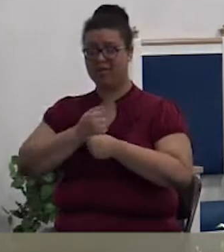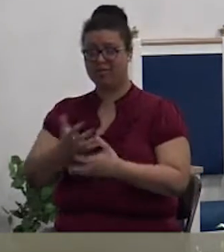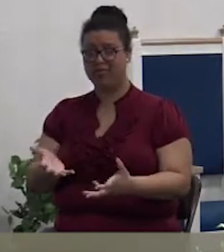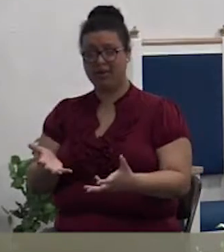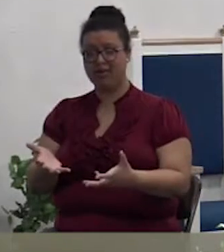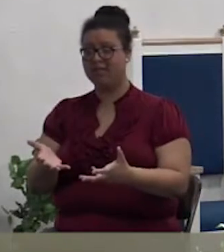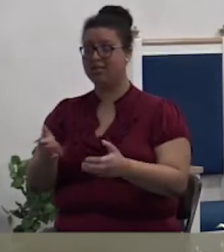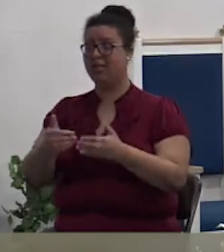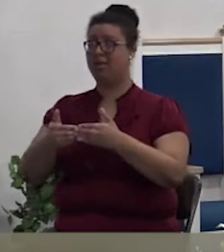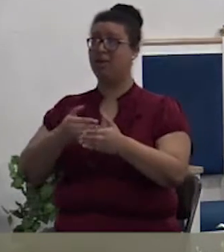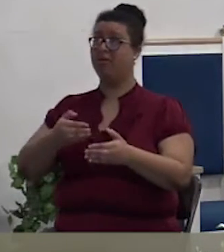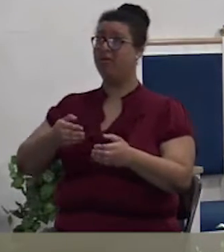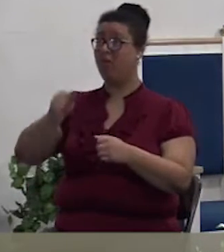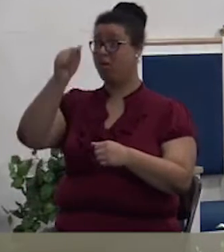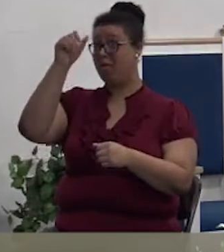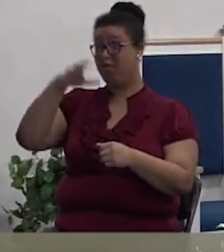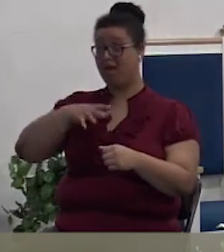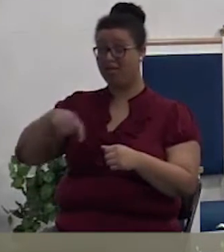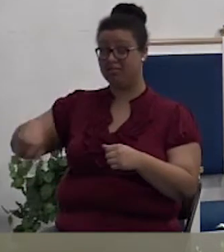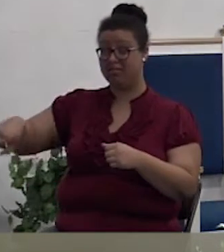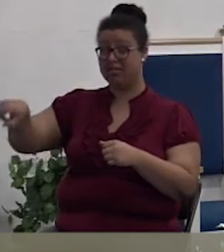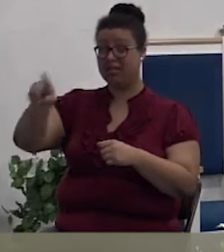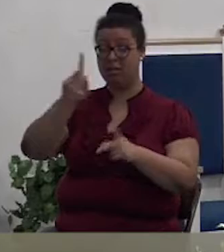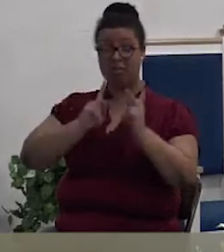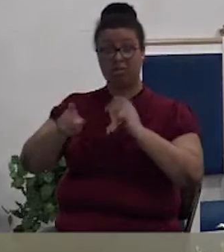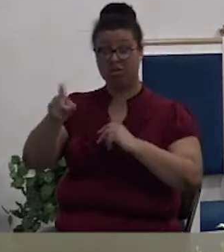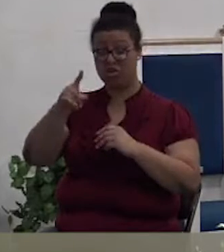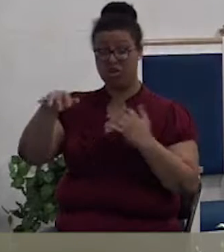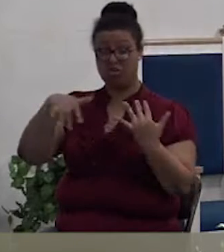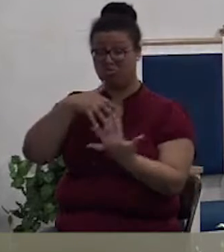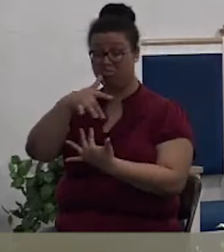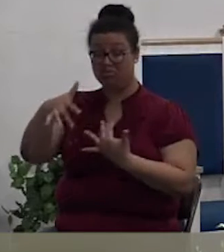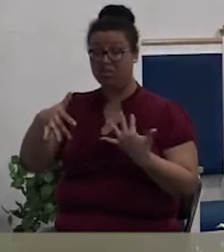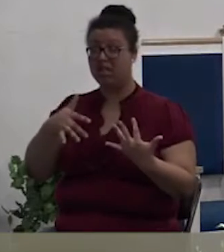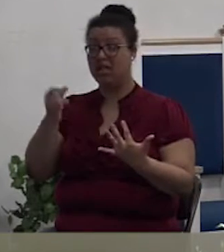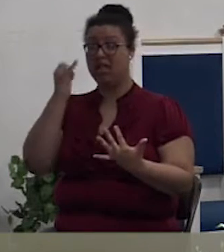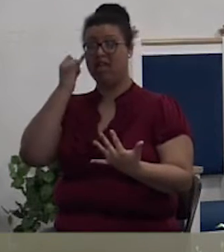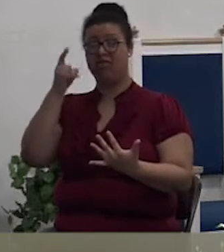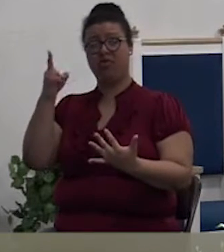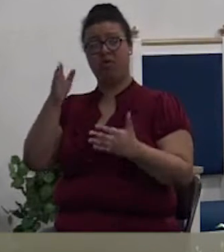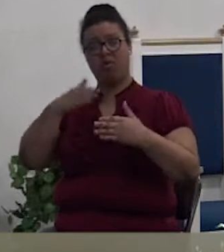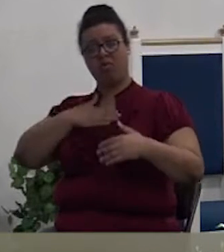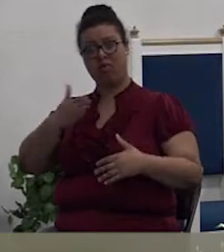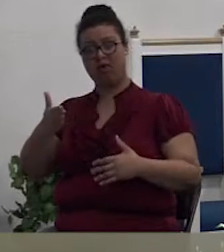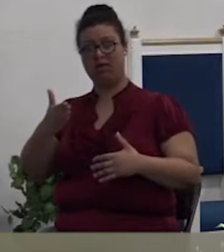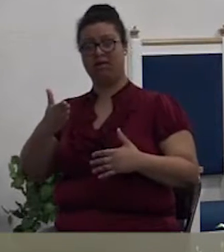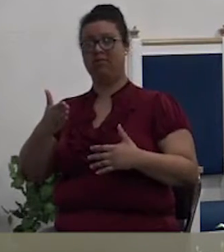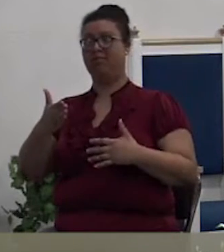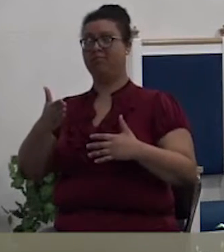before men, before those that you are around, if you're willing to live the kind of life that I'm asking